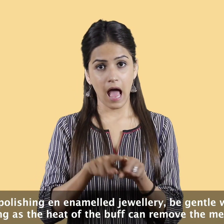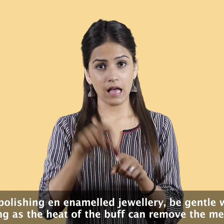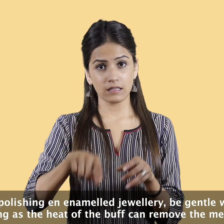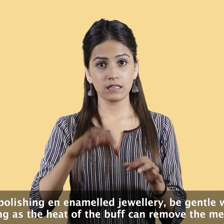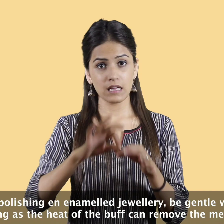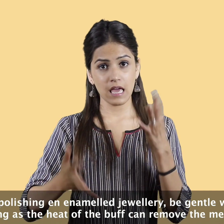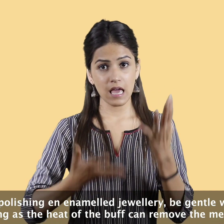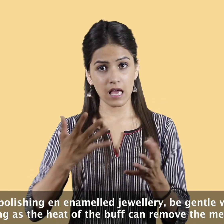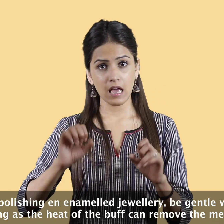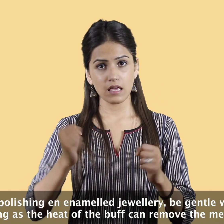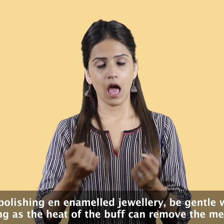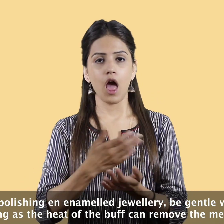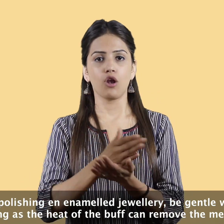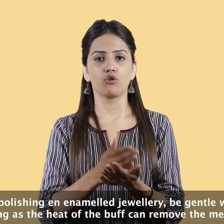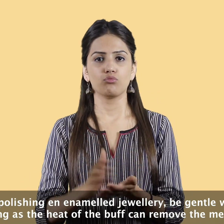buff can remove the metal.